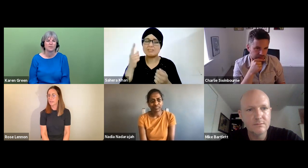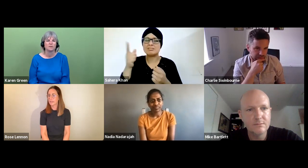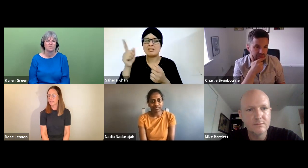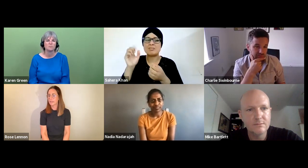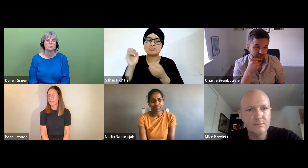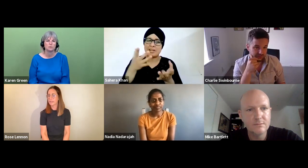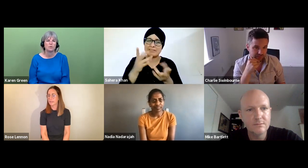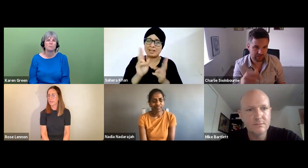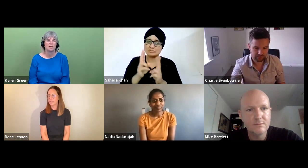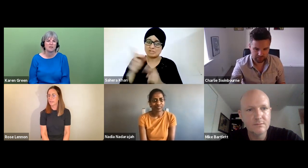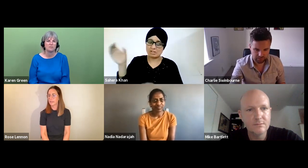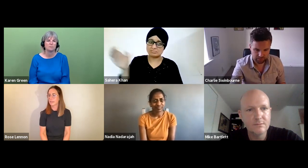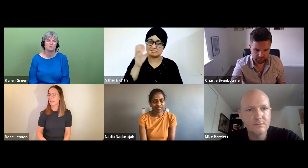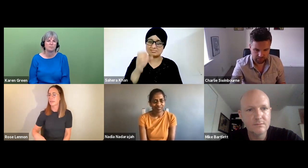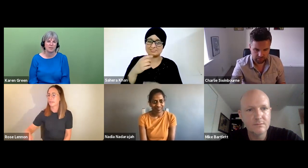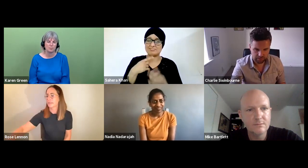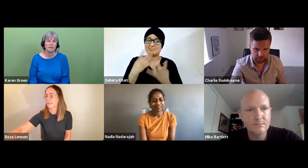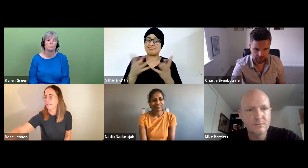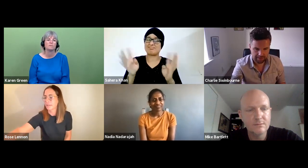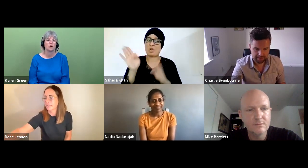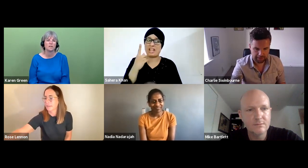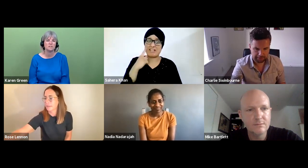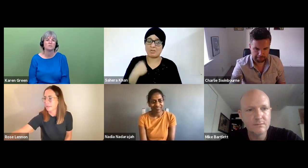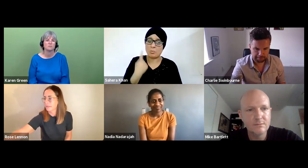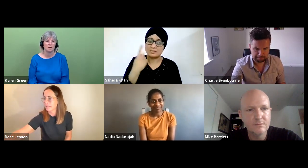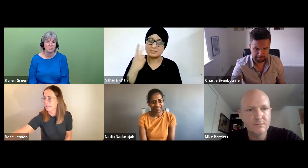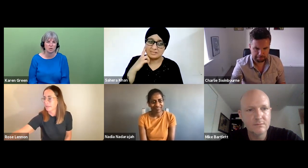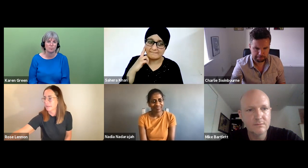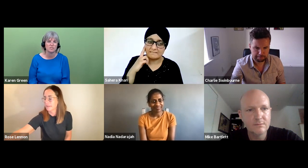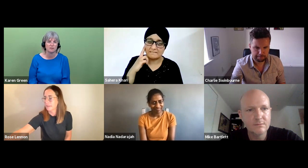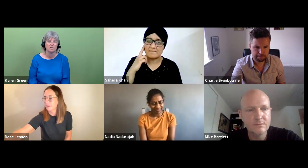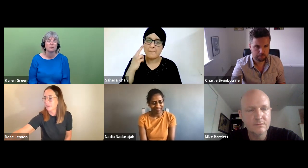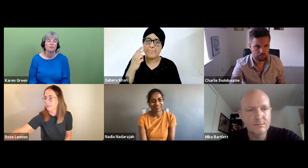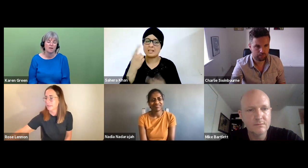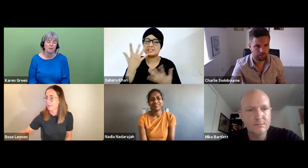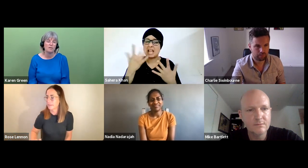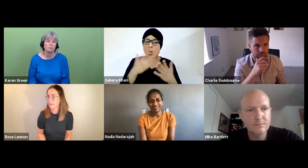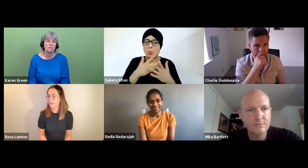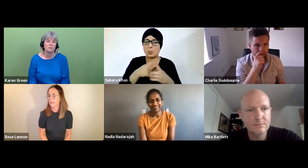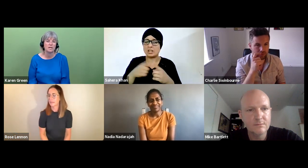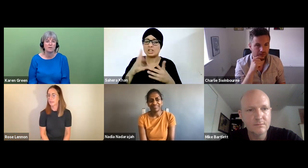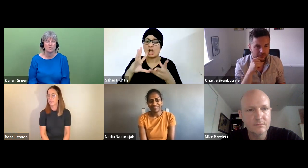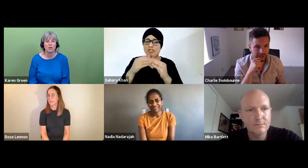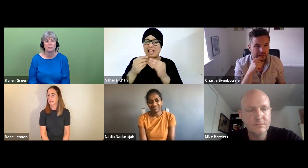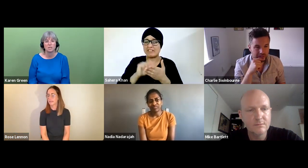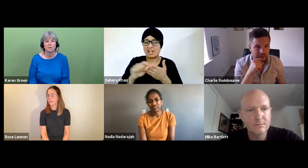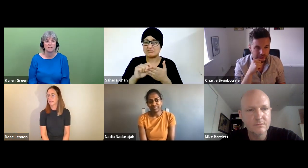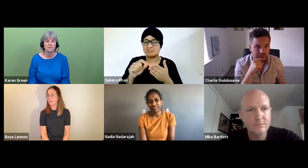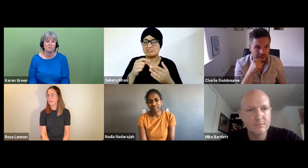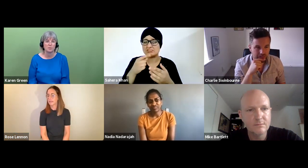Yep, so it's run by hearing people. They provided an interpreter. Everybody was hearing and I was the only deaf person,